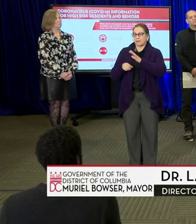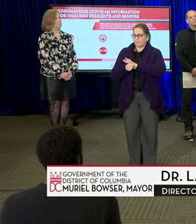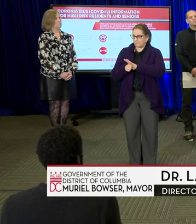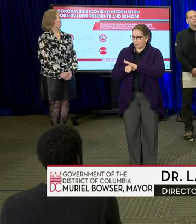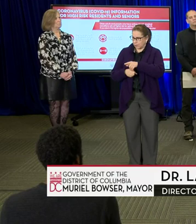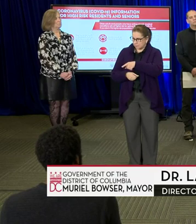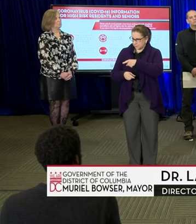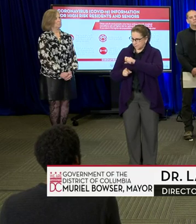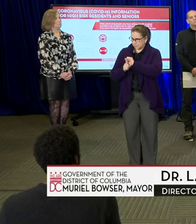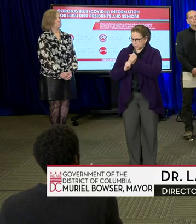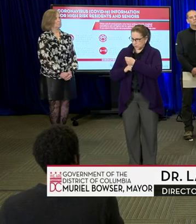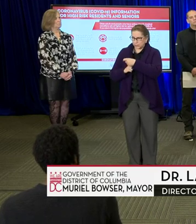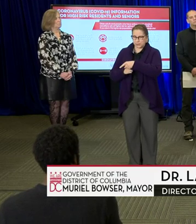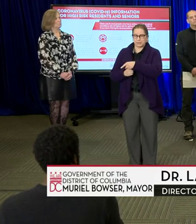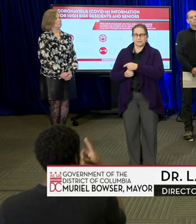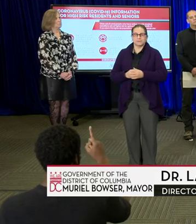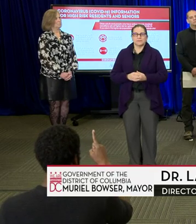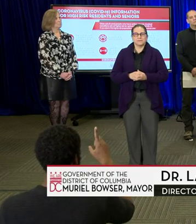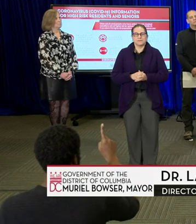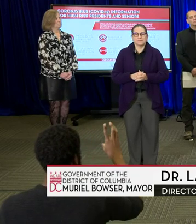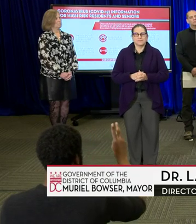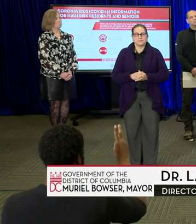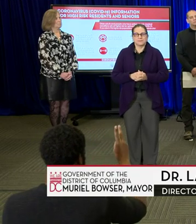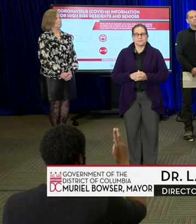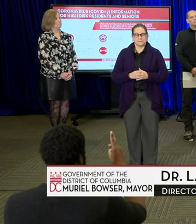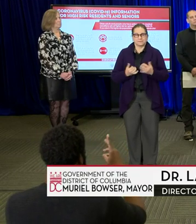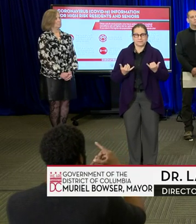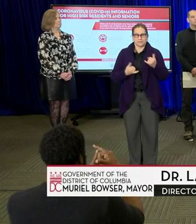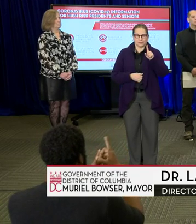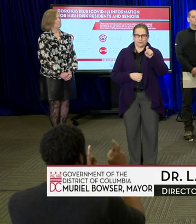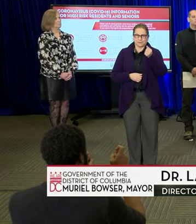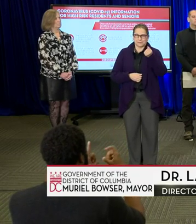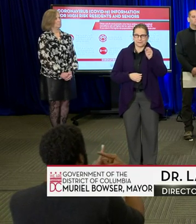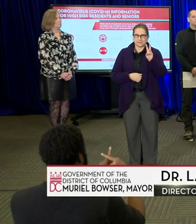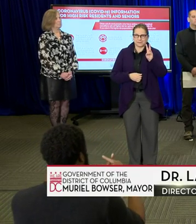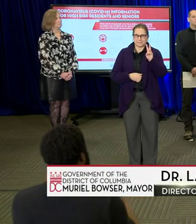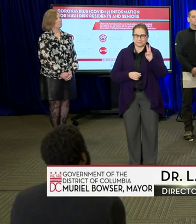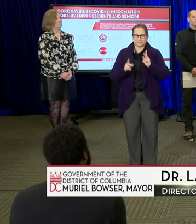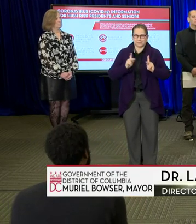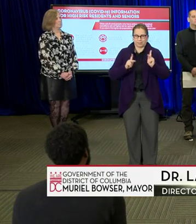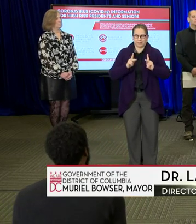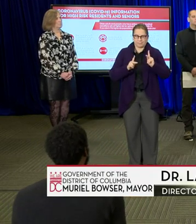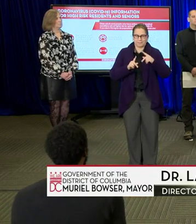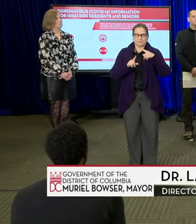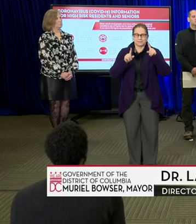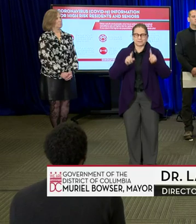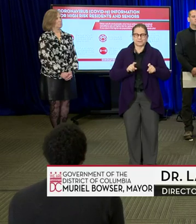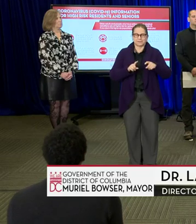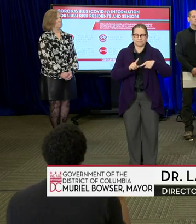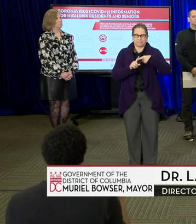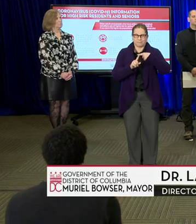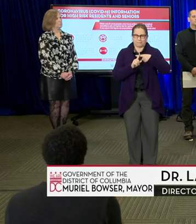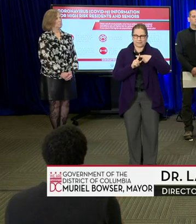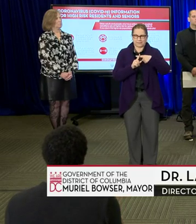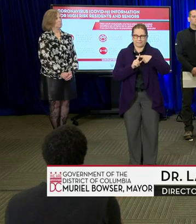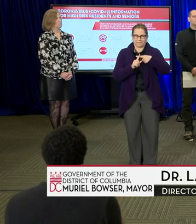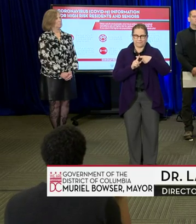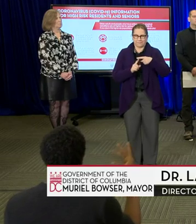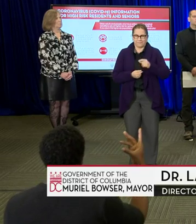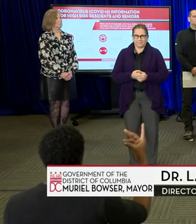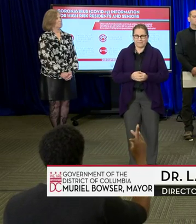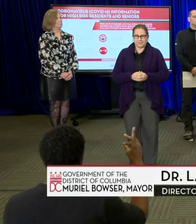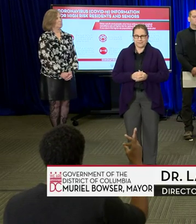116 residents test positive. I'd also like to report, however, that we've had 17 residents who have